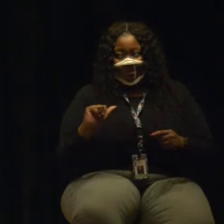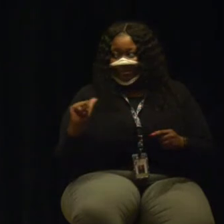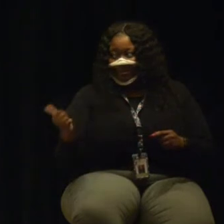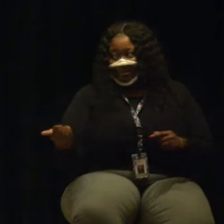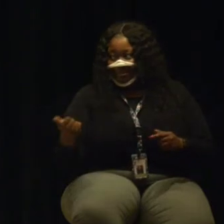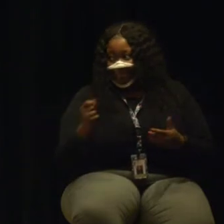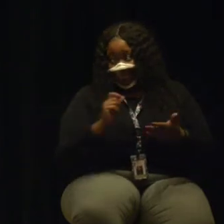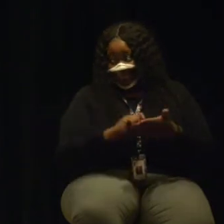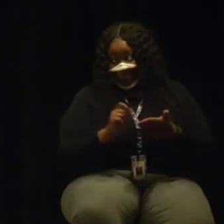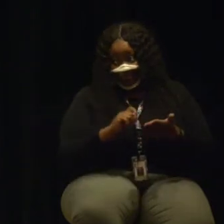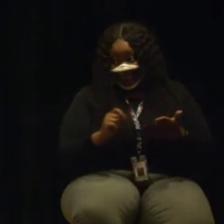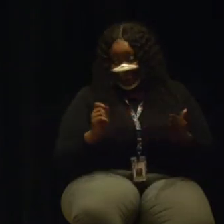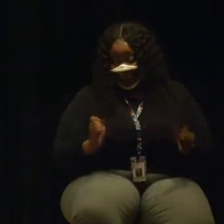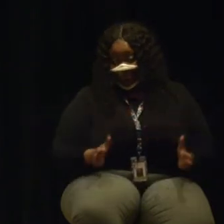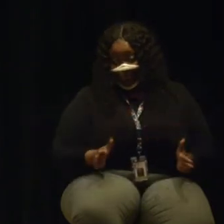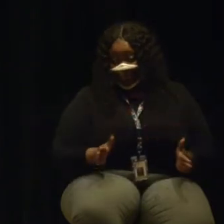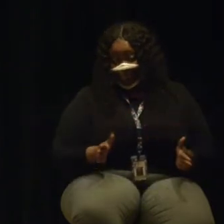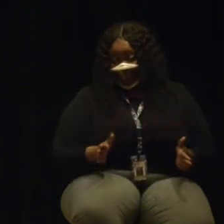I can't say her name. She lives around here. Chimamanda.